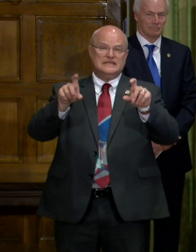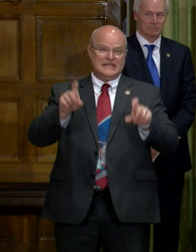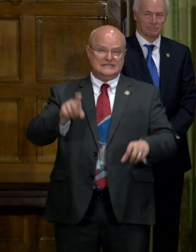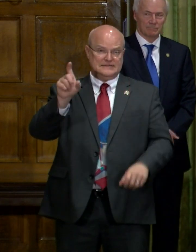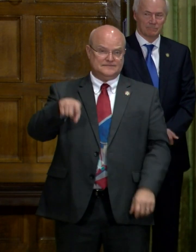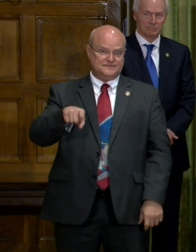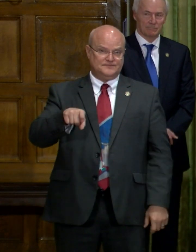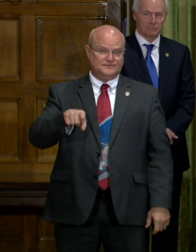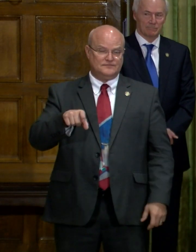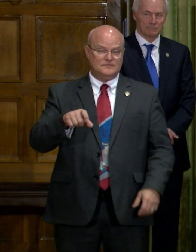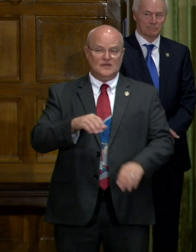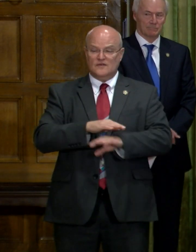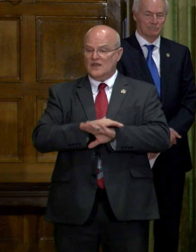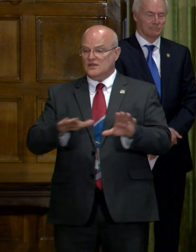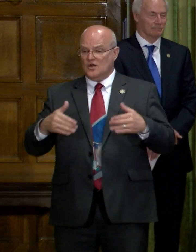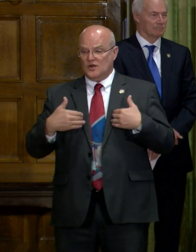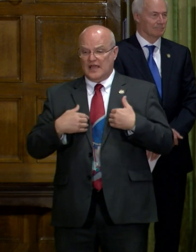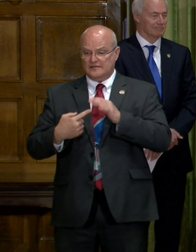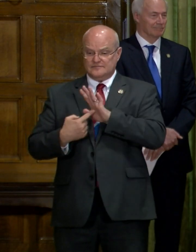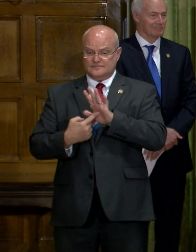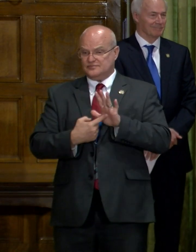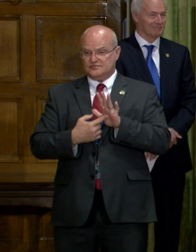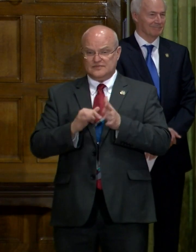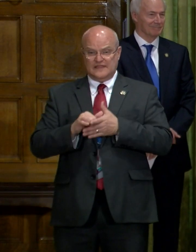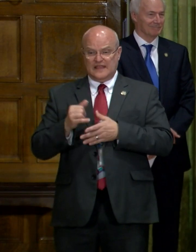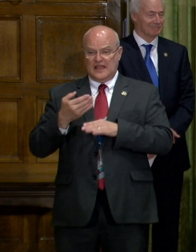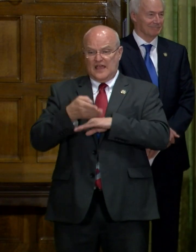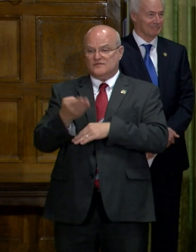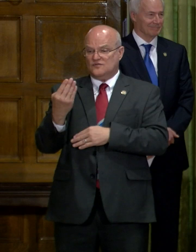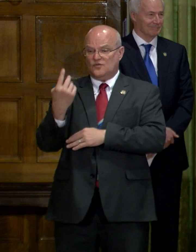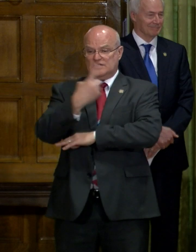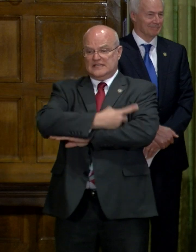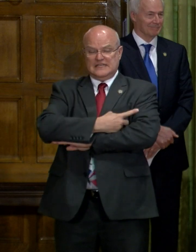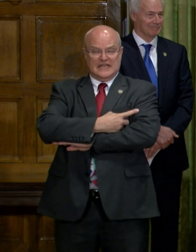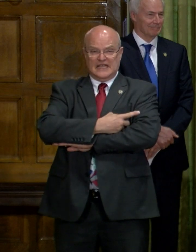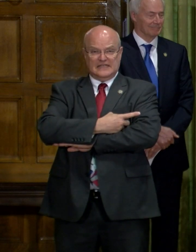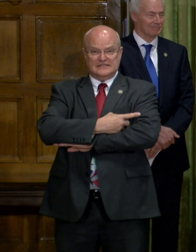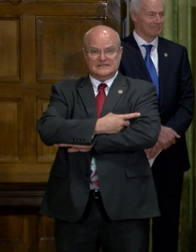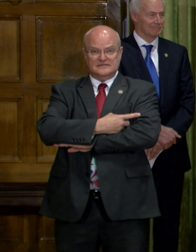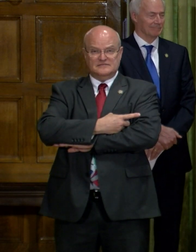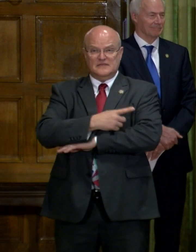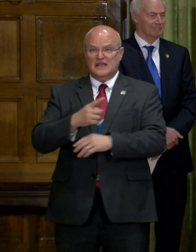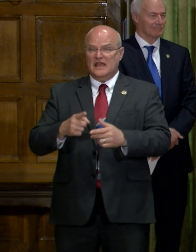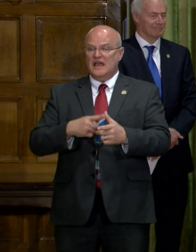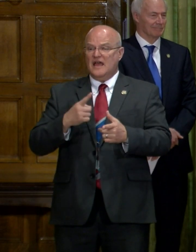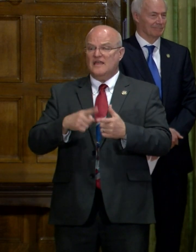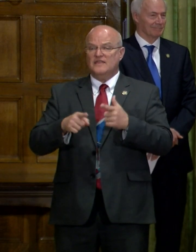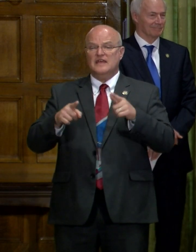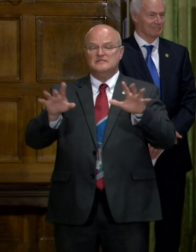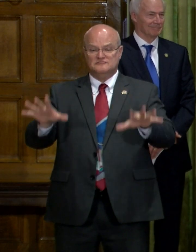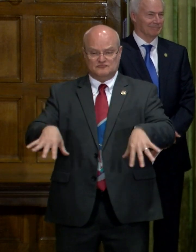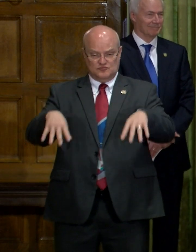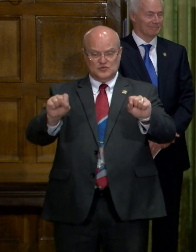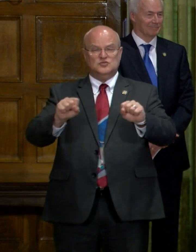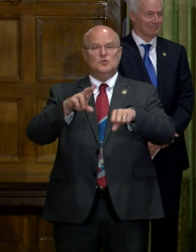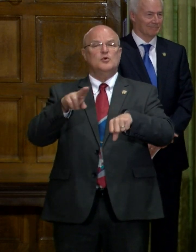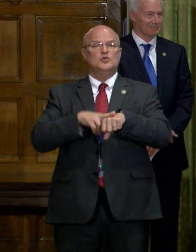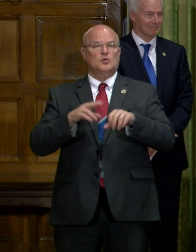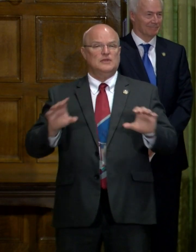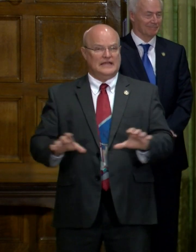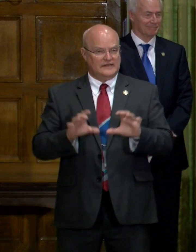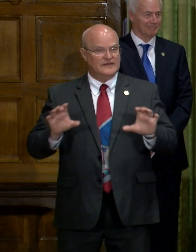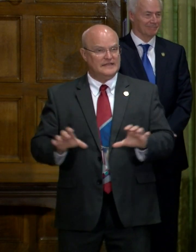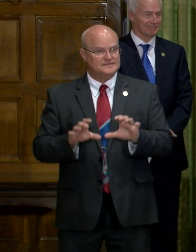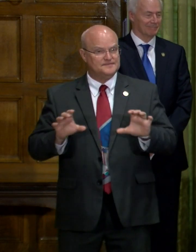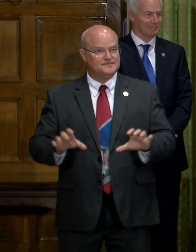tested. If they don't have any symptoms during that time after the 14 days is over, then they can resume their